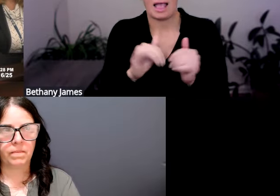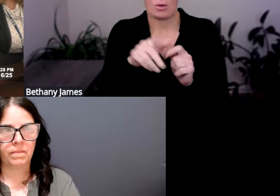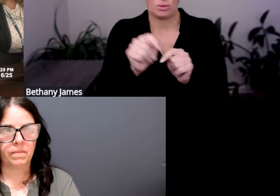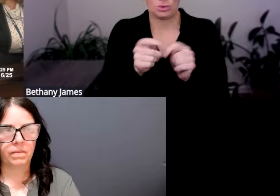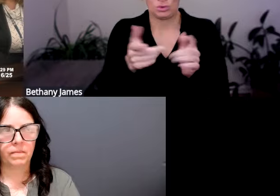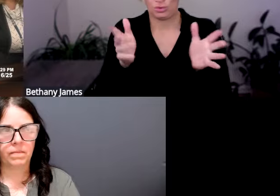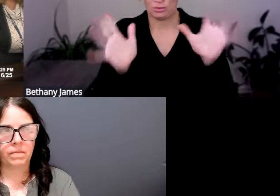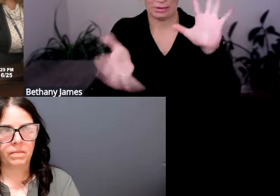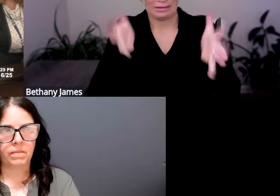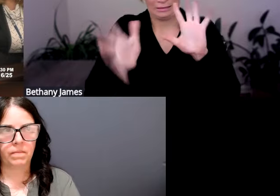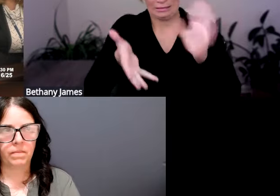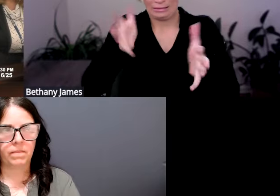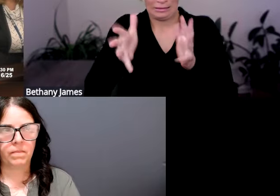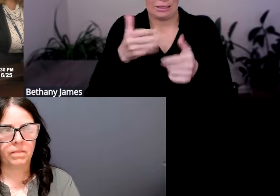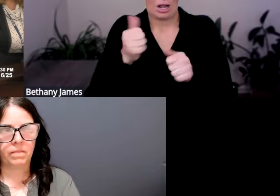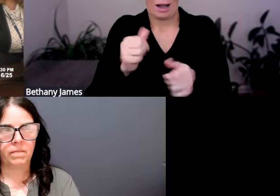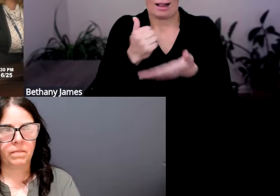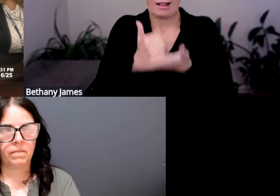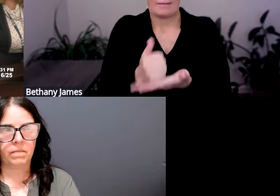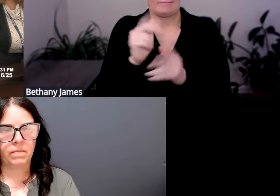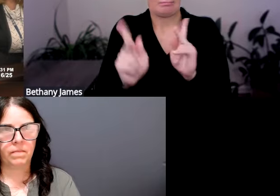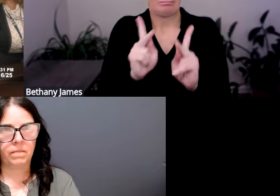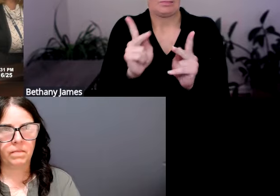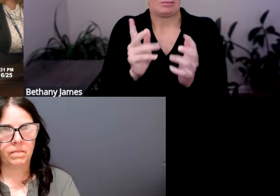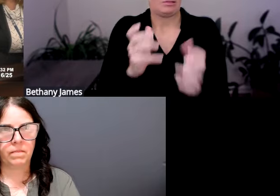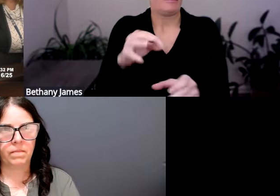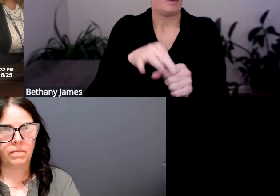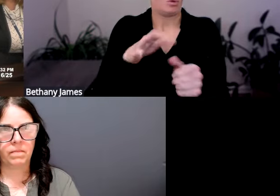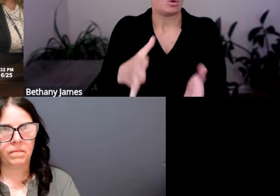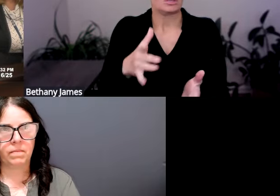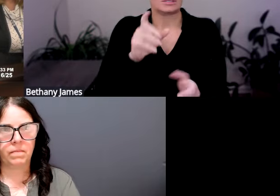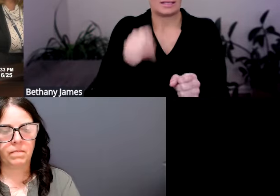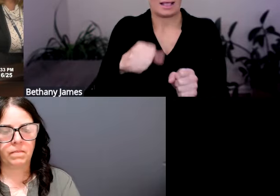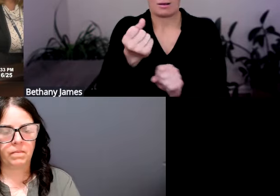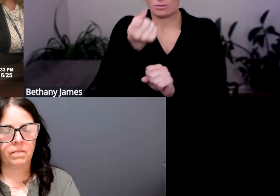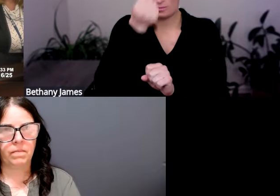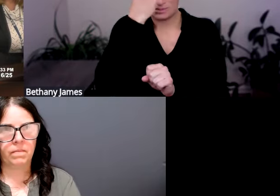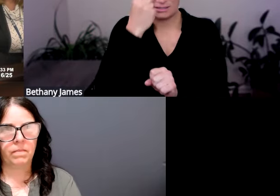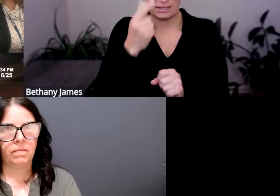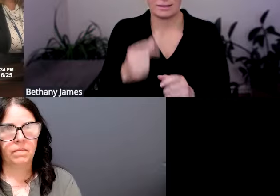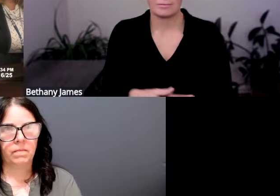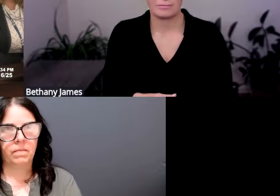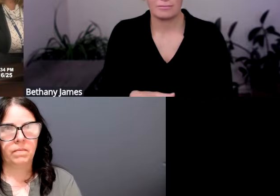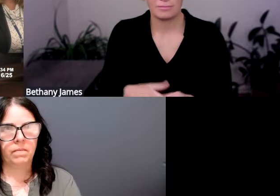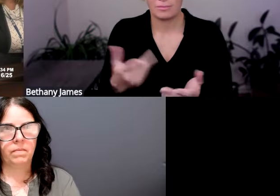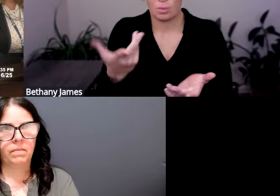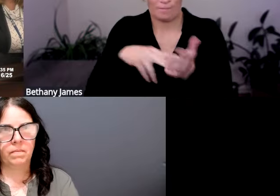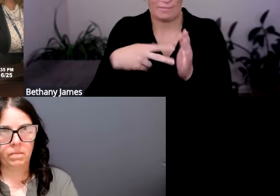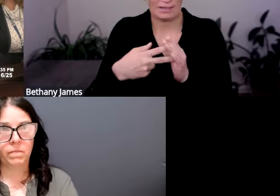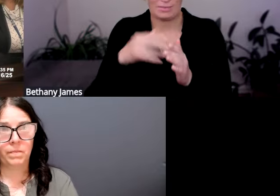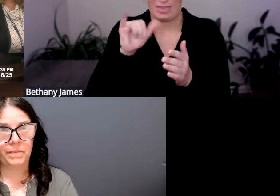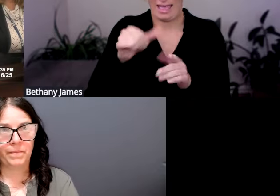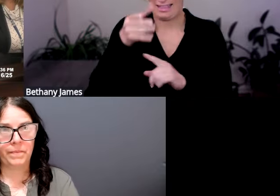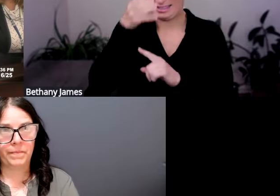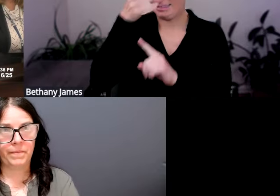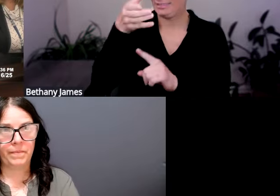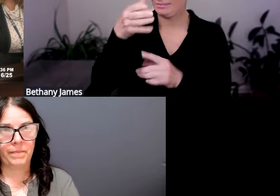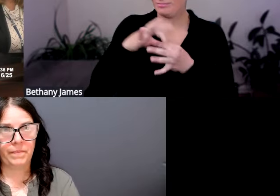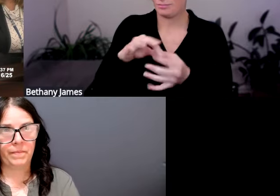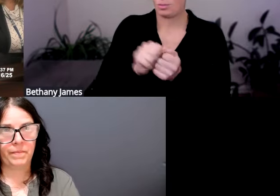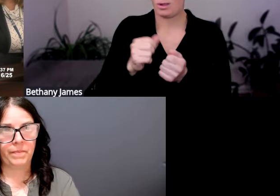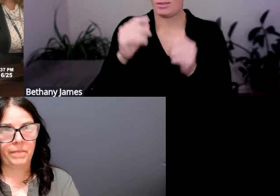it that voters would understand what that means. But I think that's a difficult concept as well to